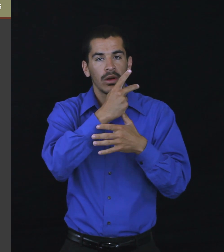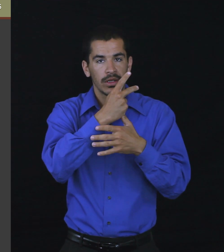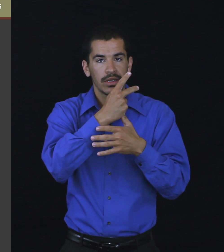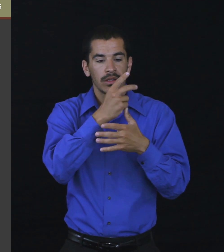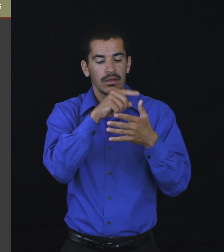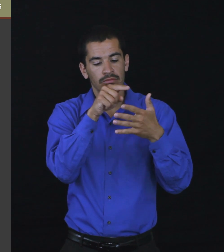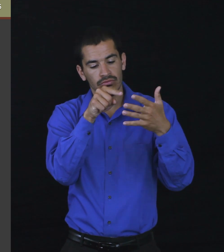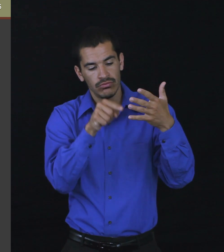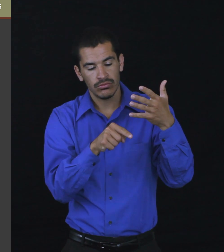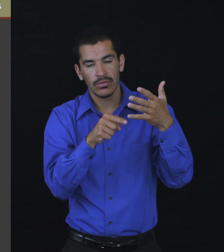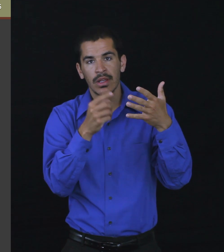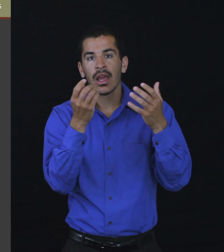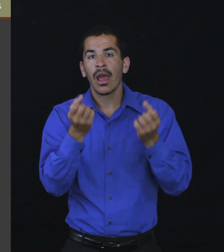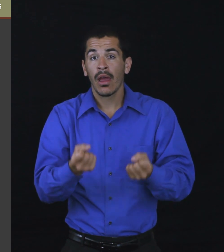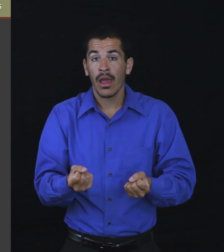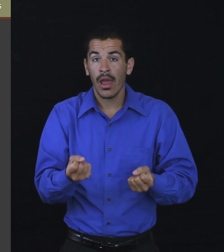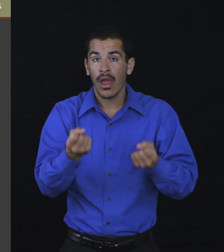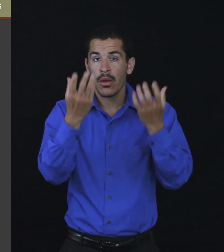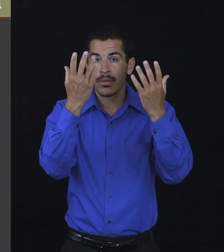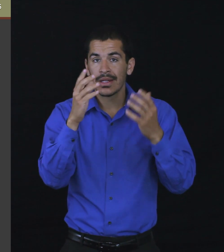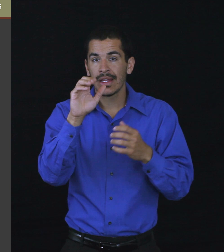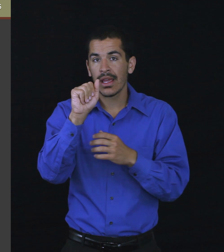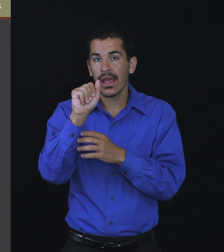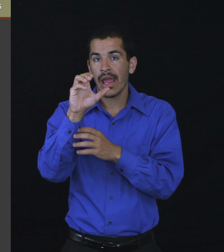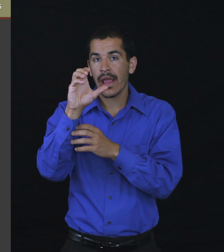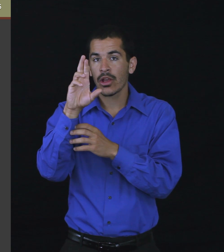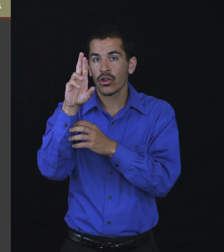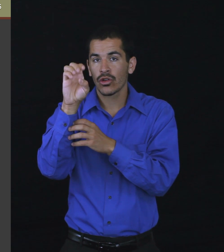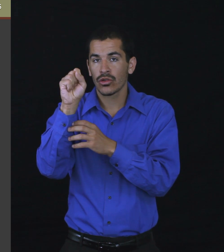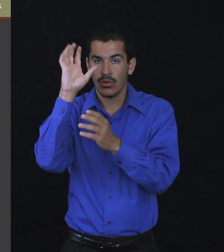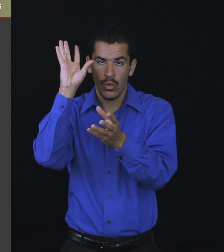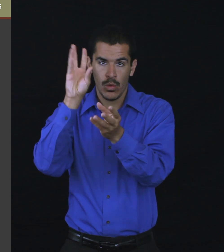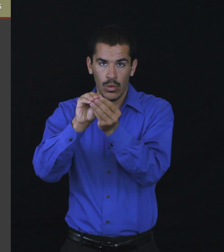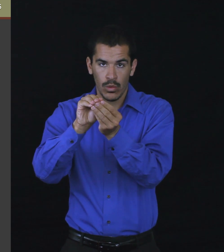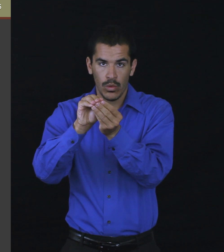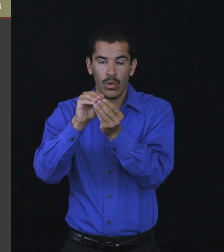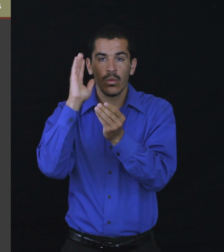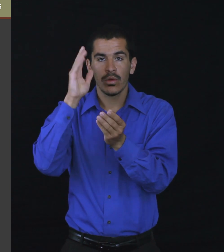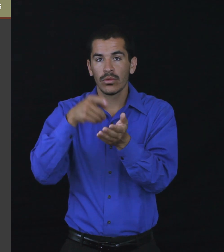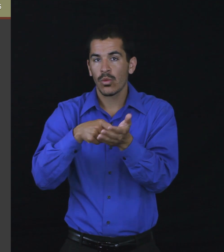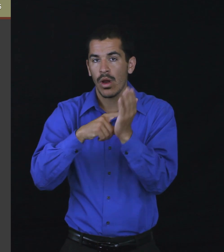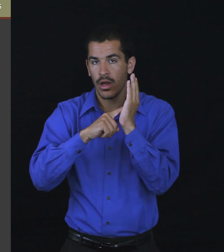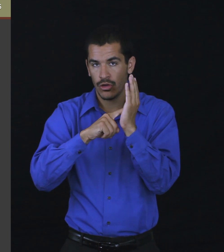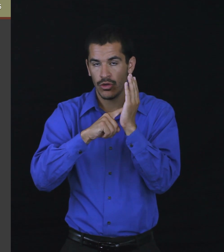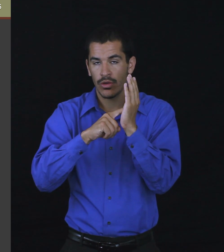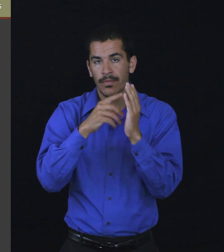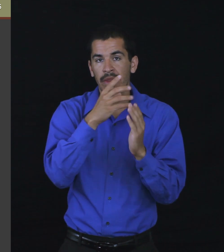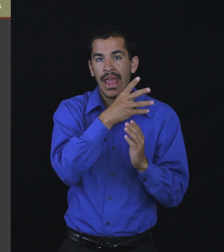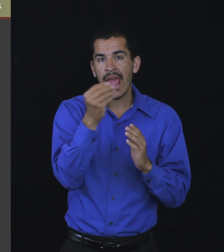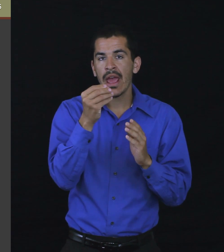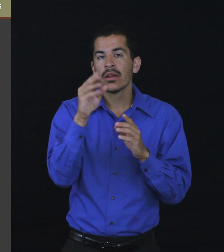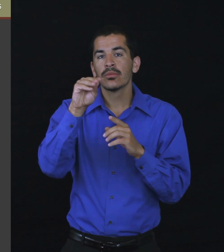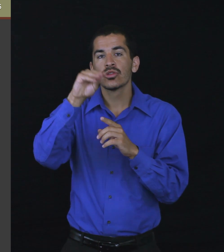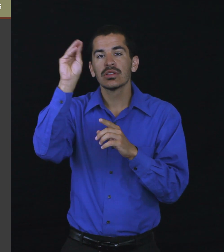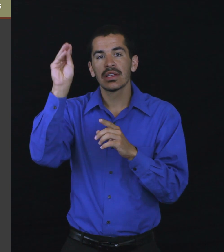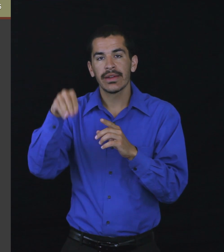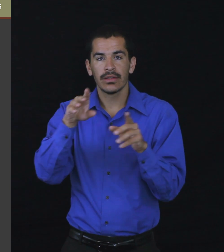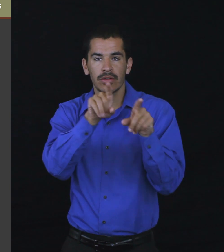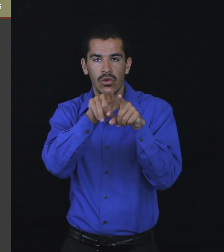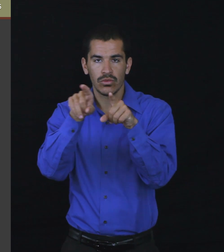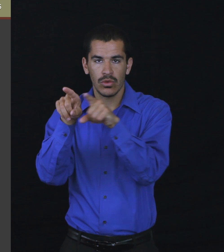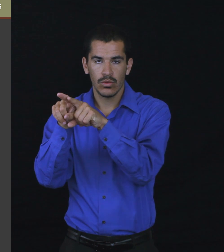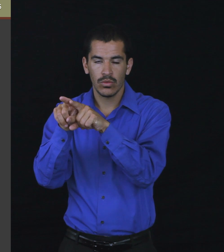many acres of land each would take, and what the percentage of the total land would